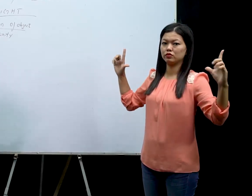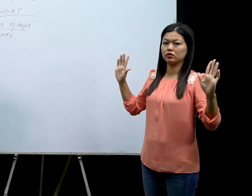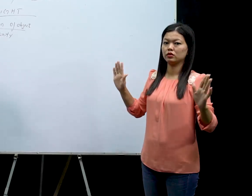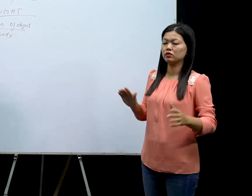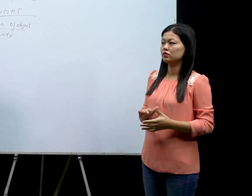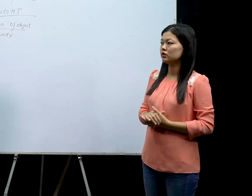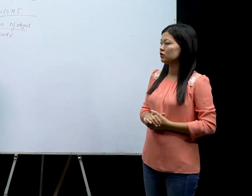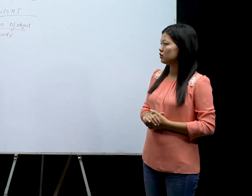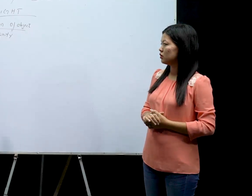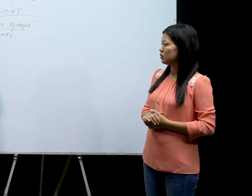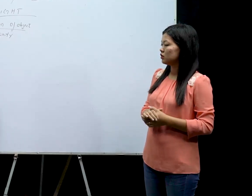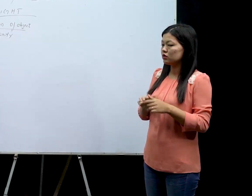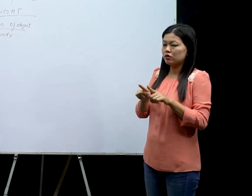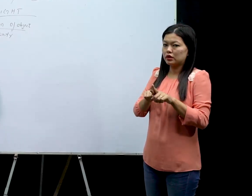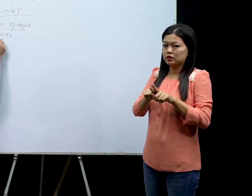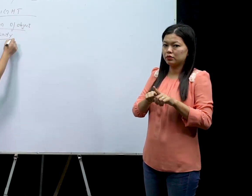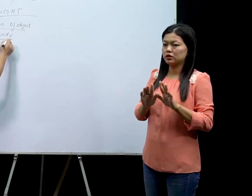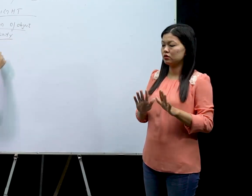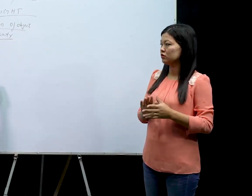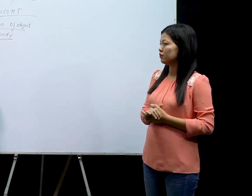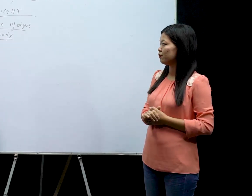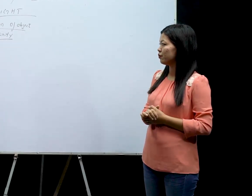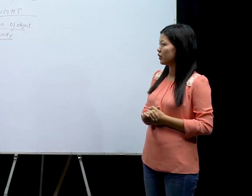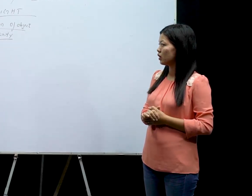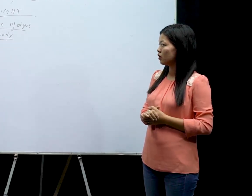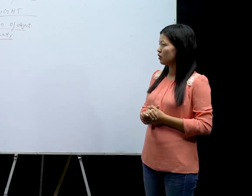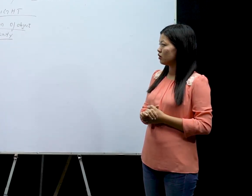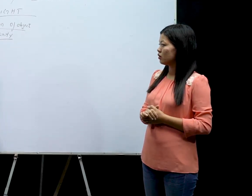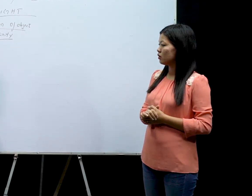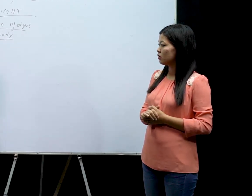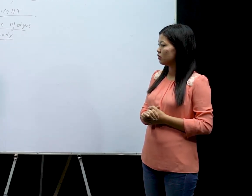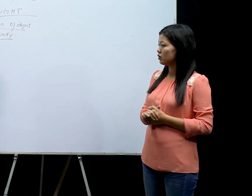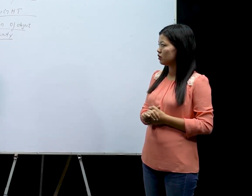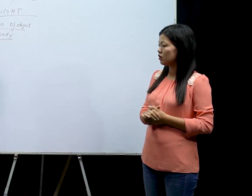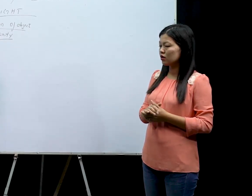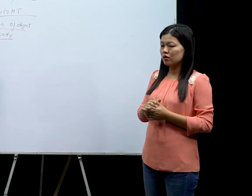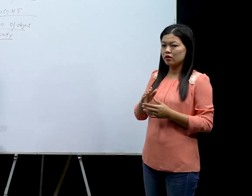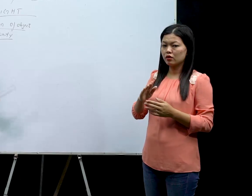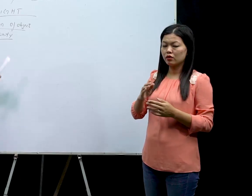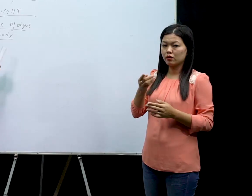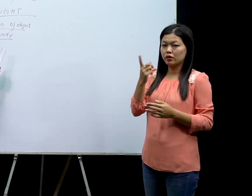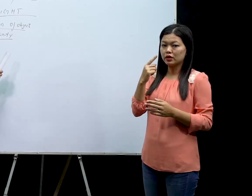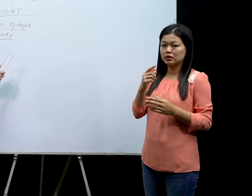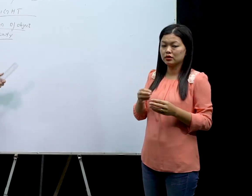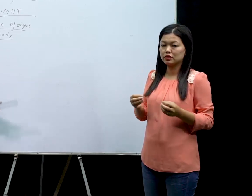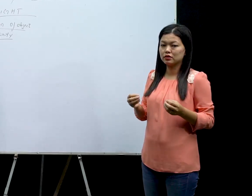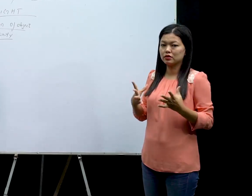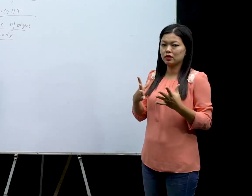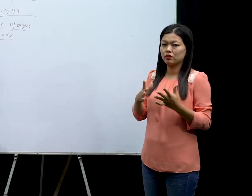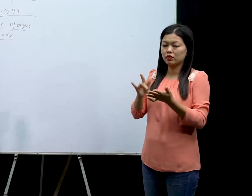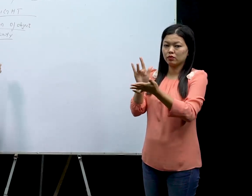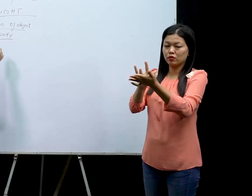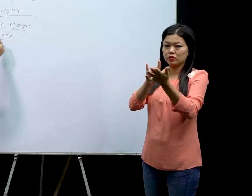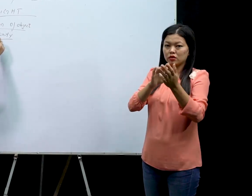take the example in this way. So we started off with the position of object which was at very far, example like sun. So we